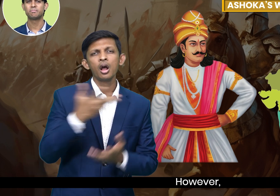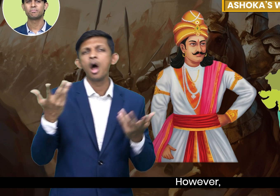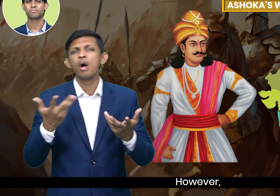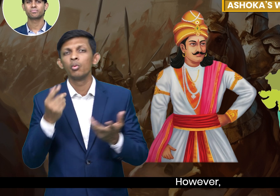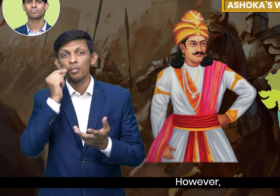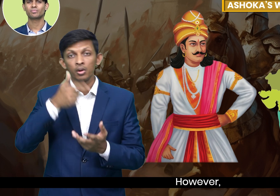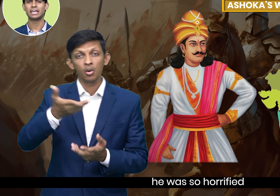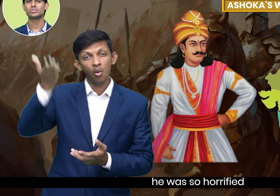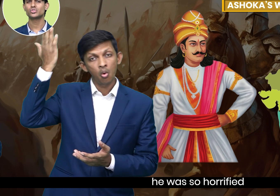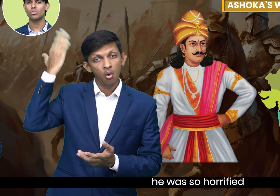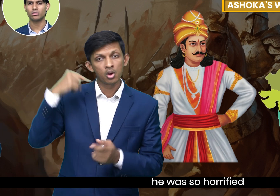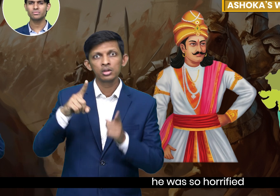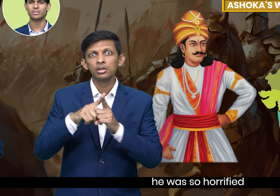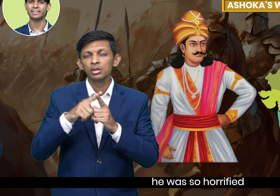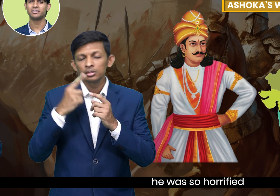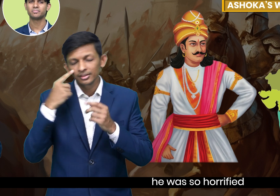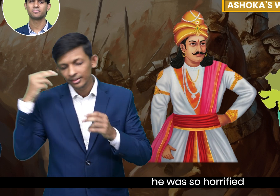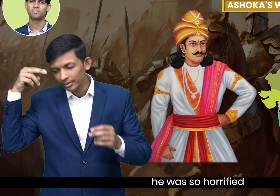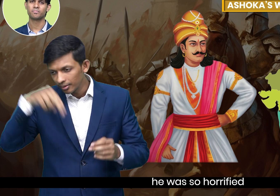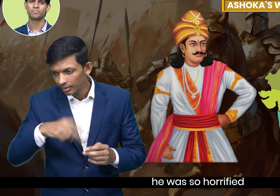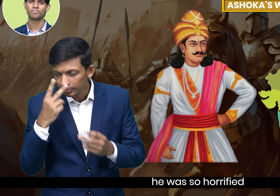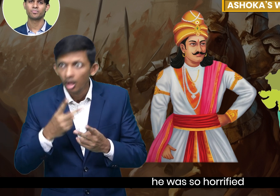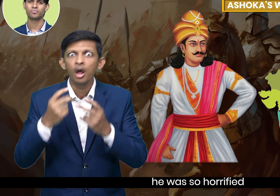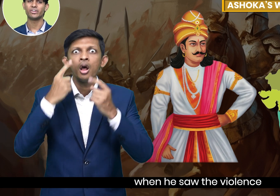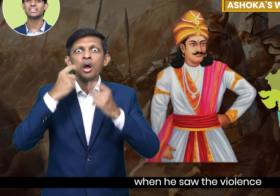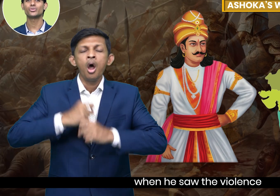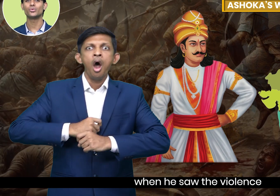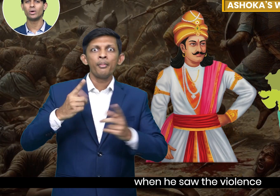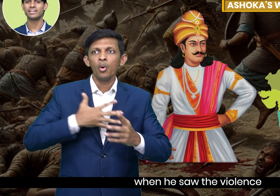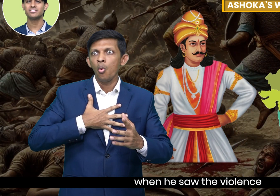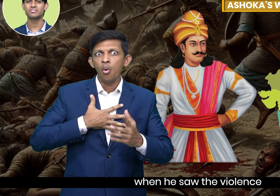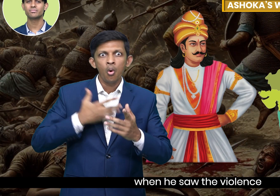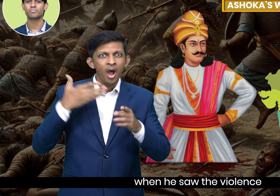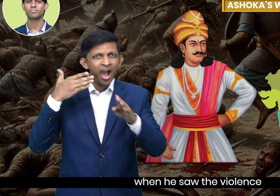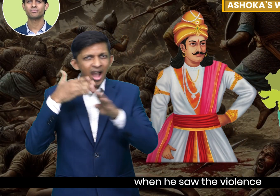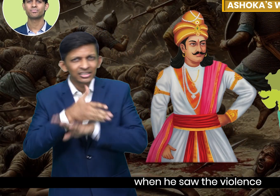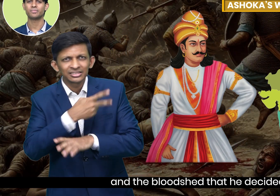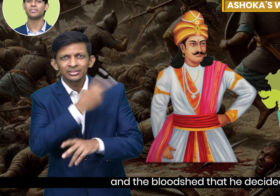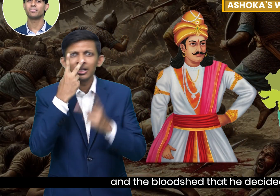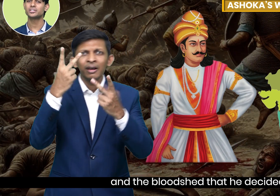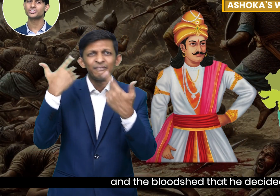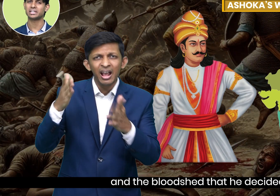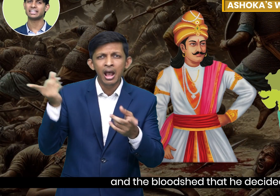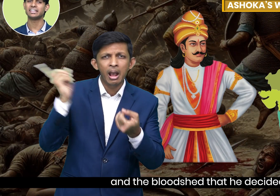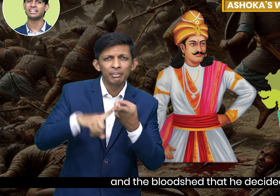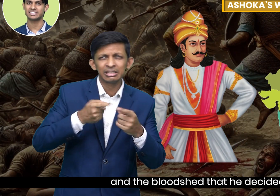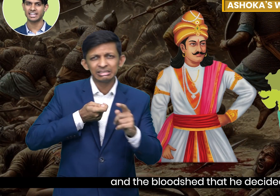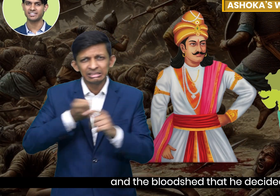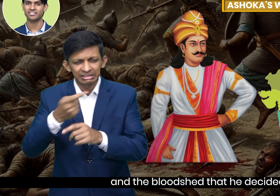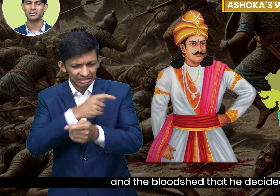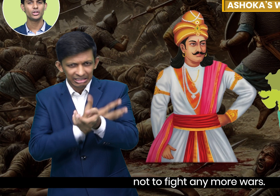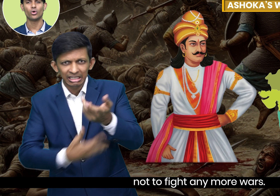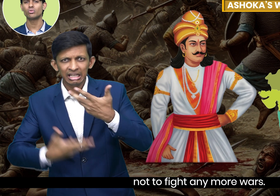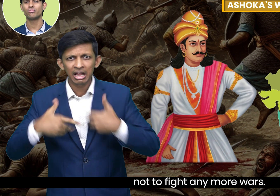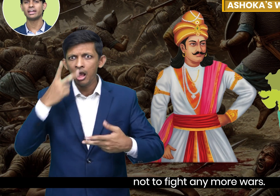However, he was so horrified when he saw the violence and the bloodshed that he